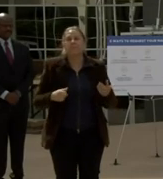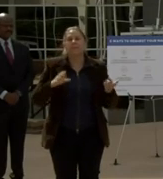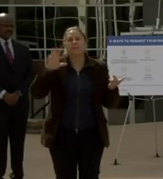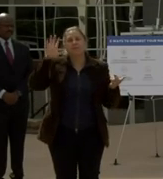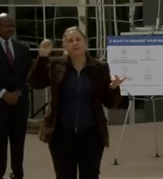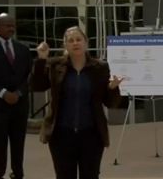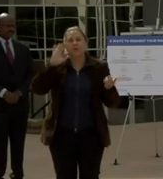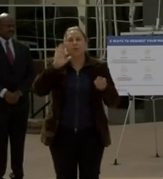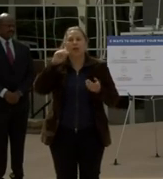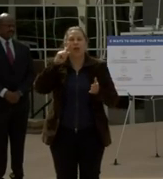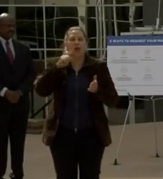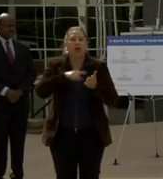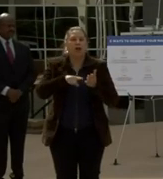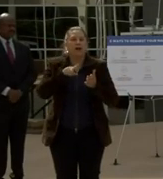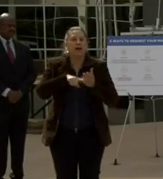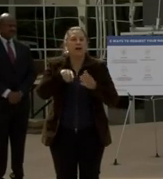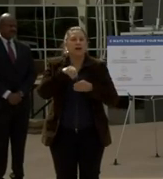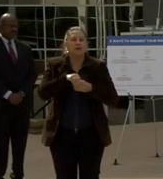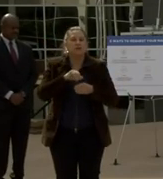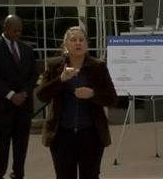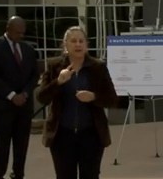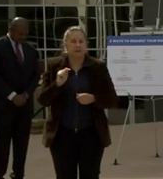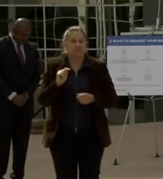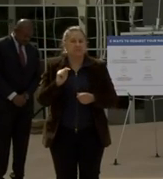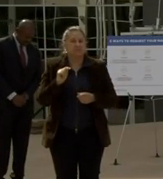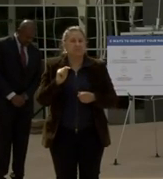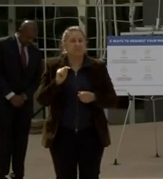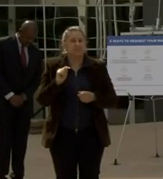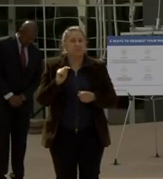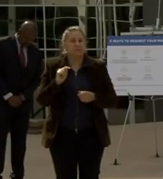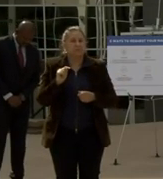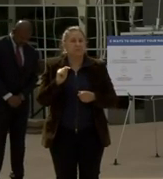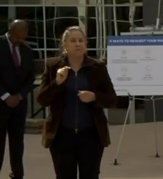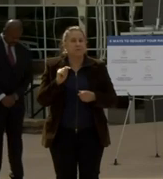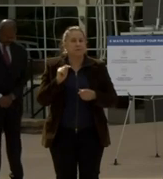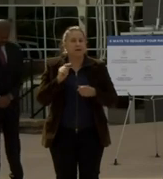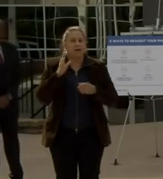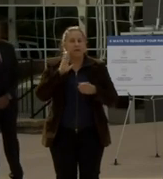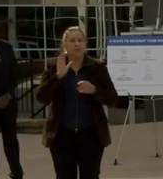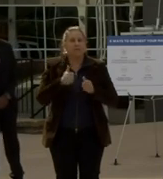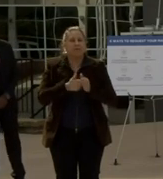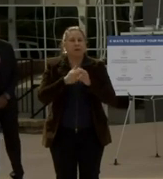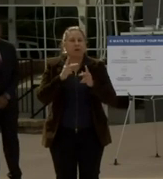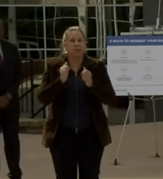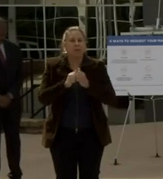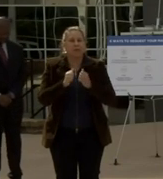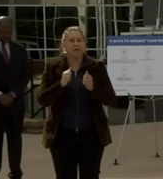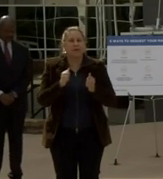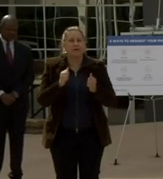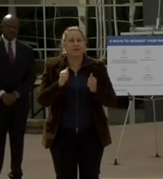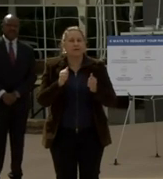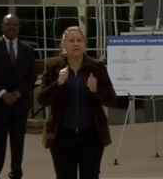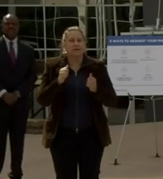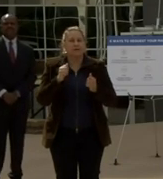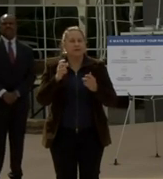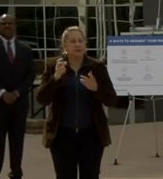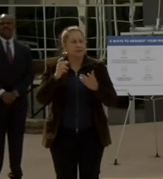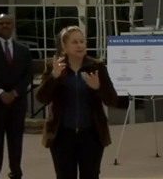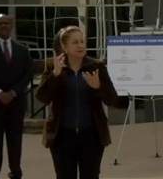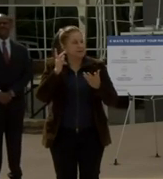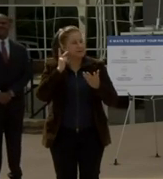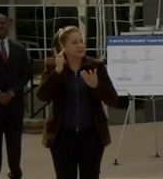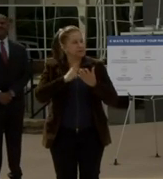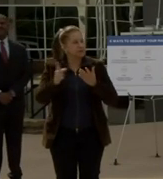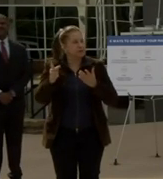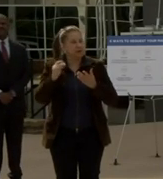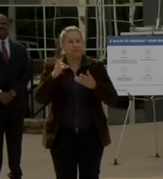I asked him if we would be able to follow up with Secretary Mnuchin on what we saw as the fix, and